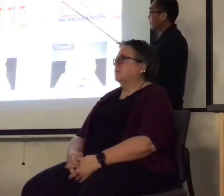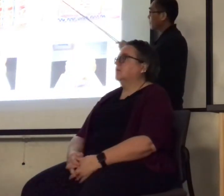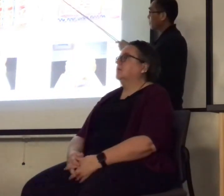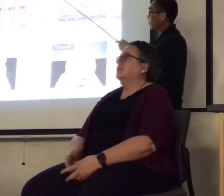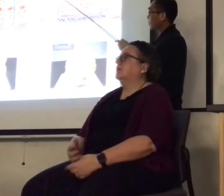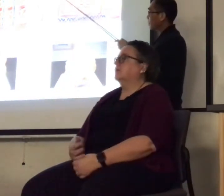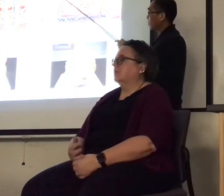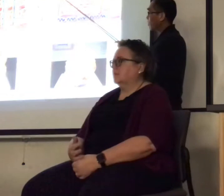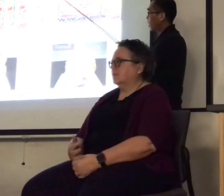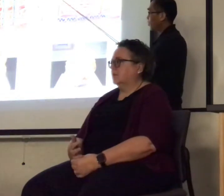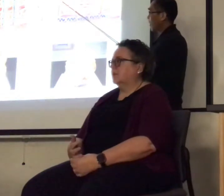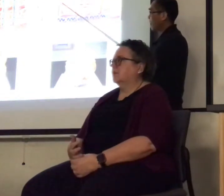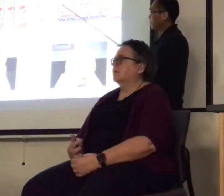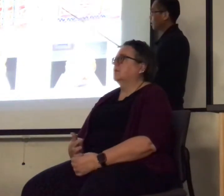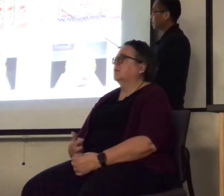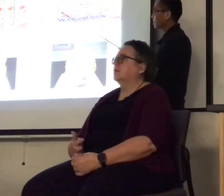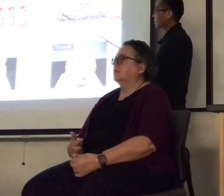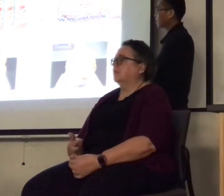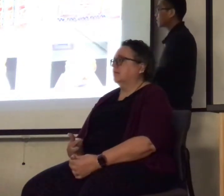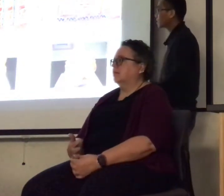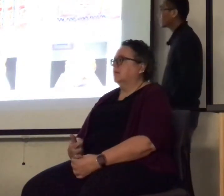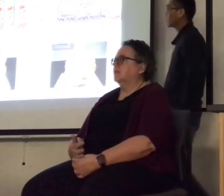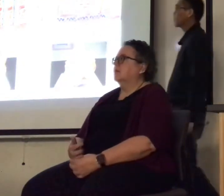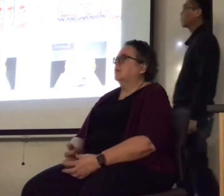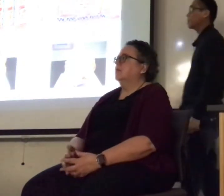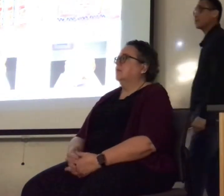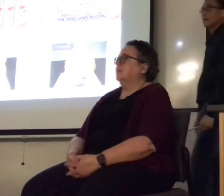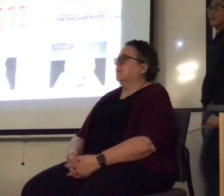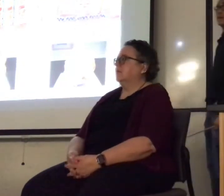9 on your half sheet.